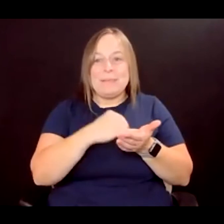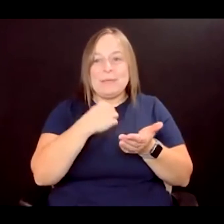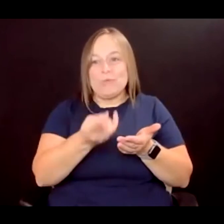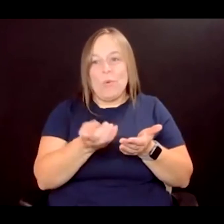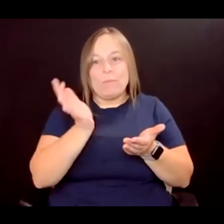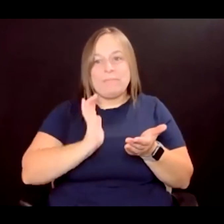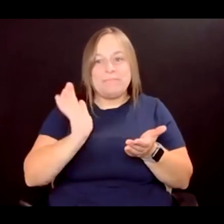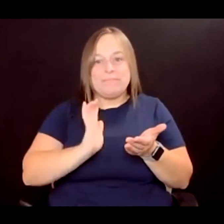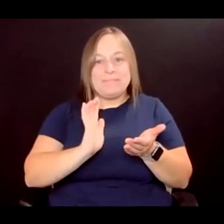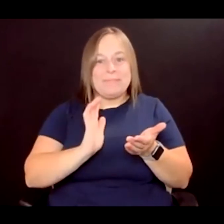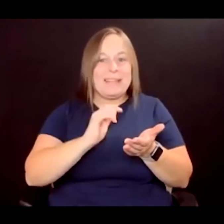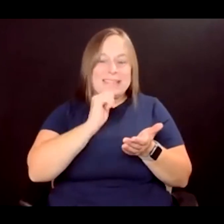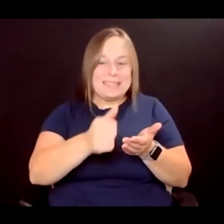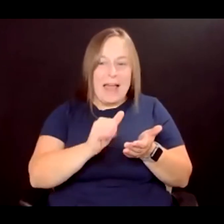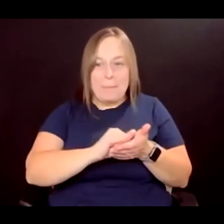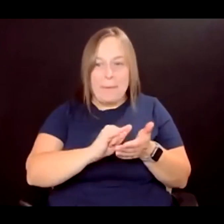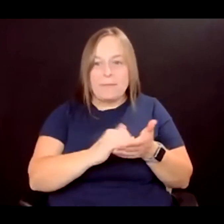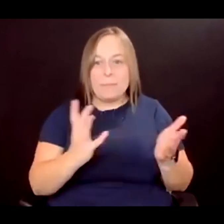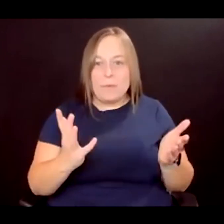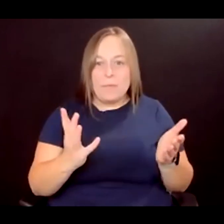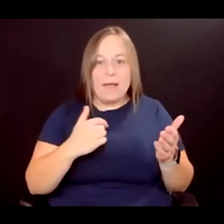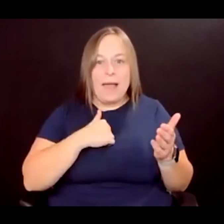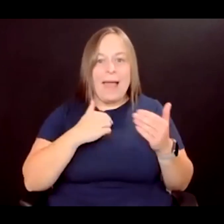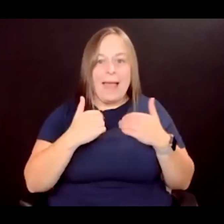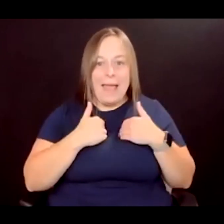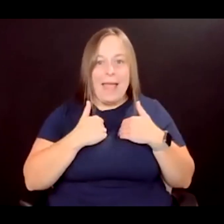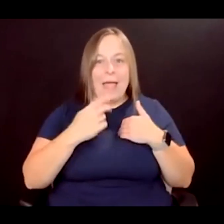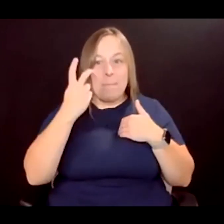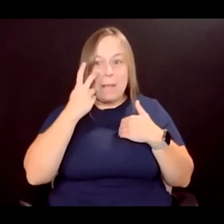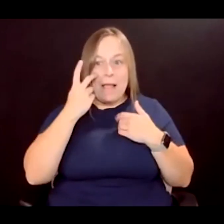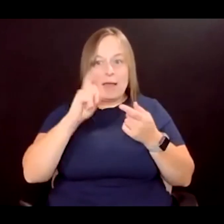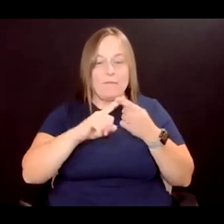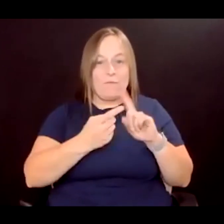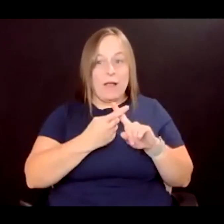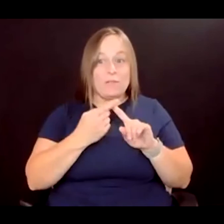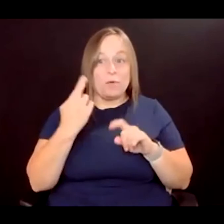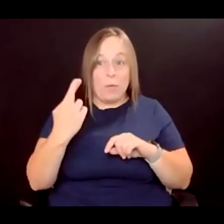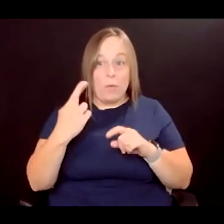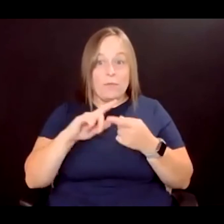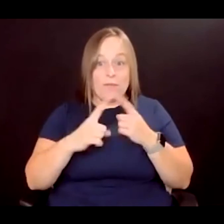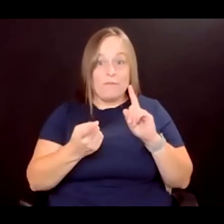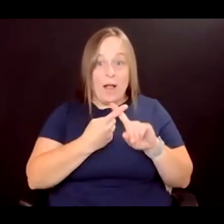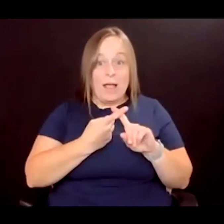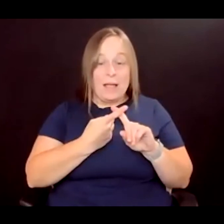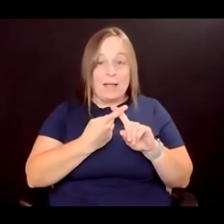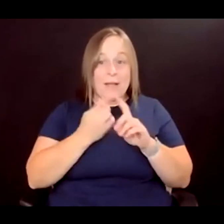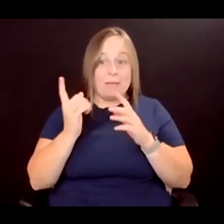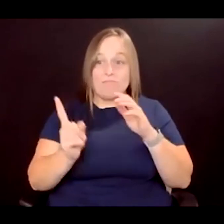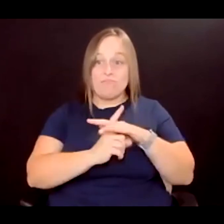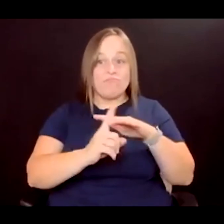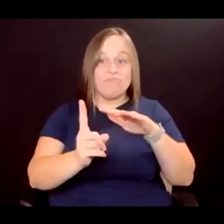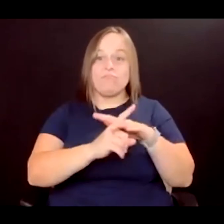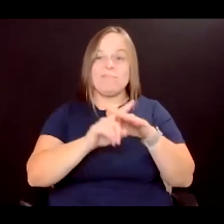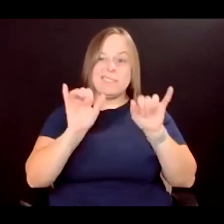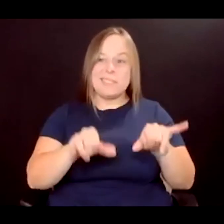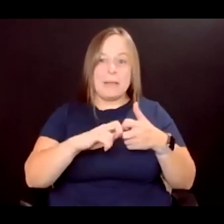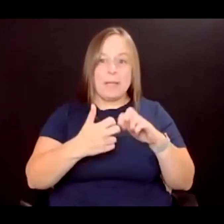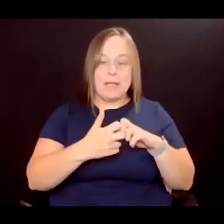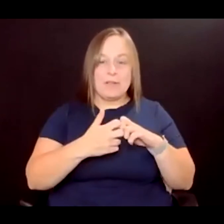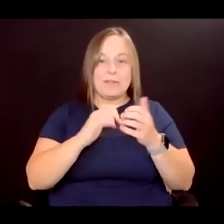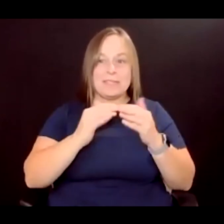or 15 feet away from the curb. So particularly in the winter, when, as Paul was mentioning, there's snow around, it's like one of